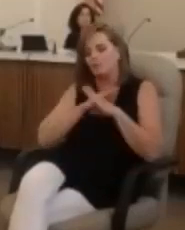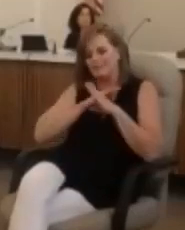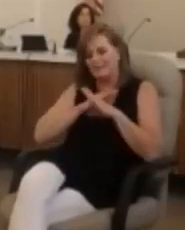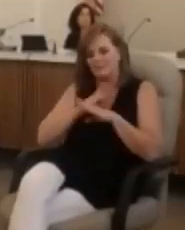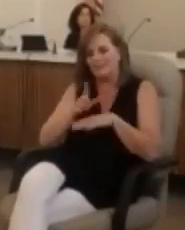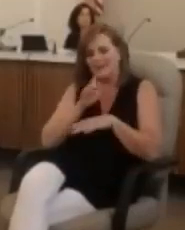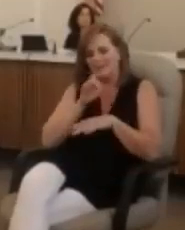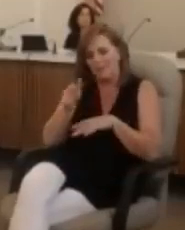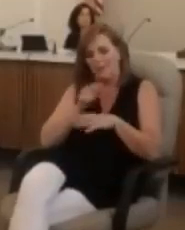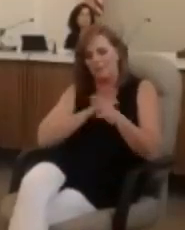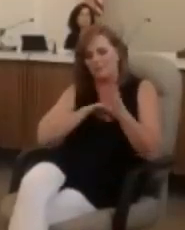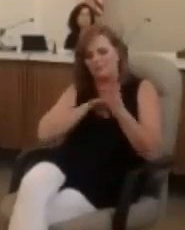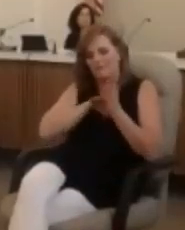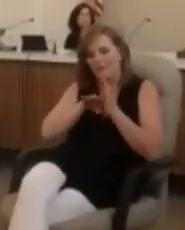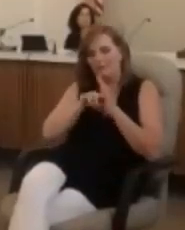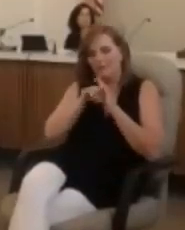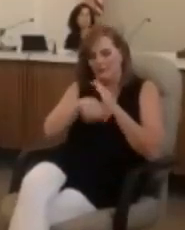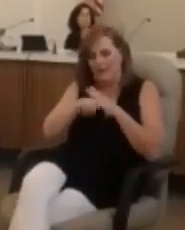development there.